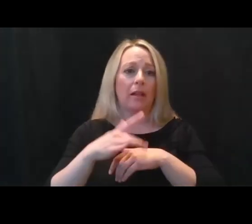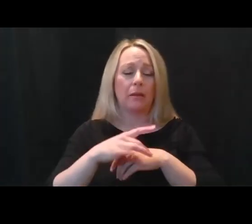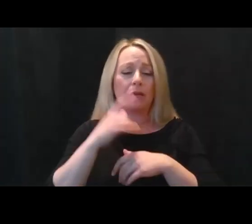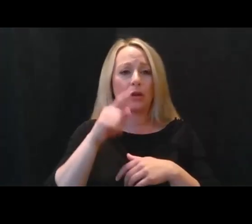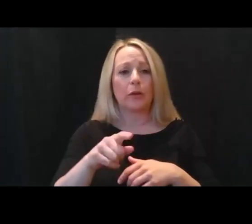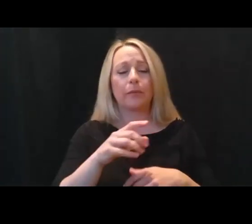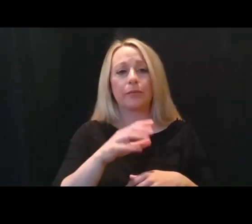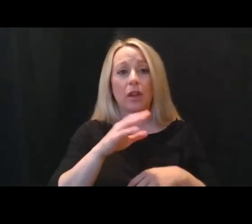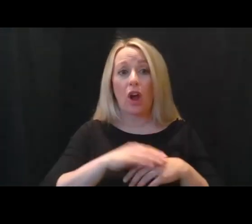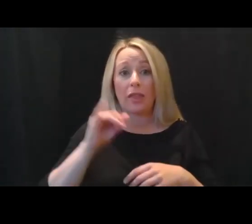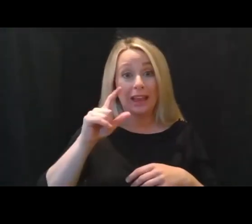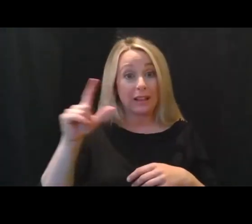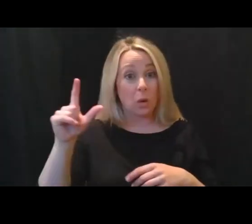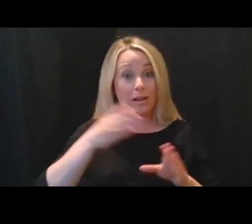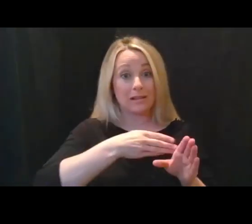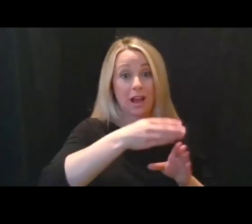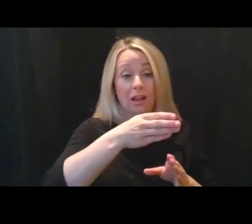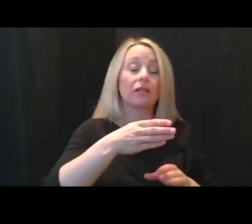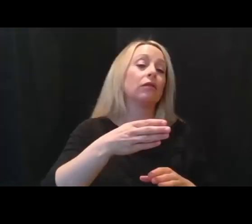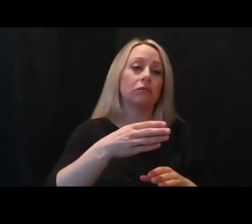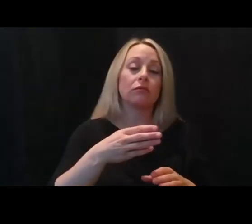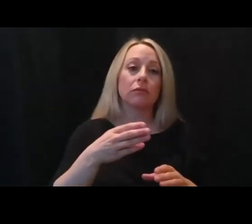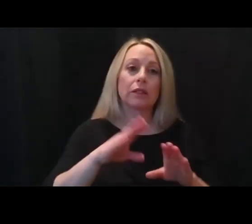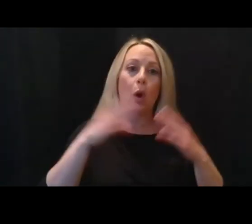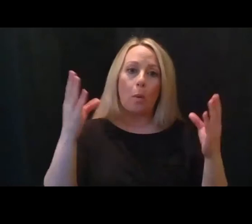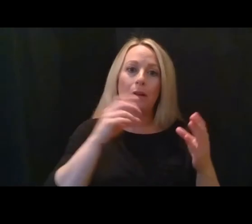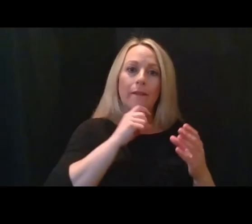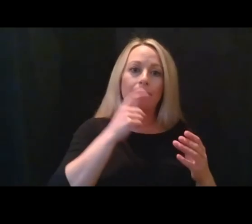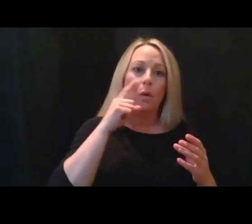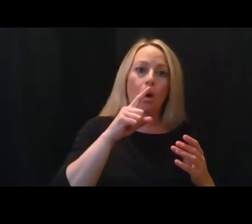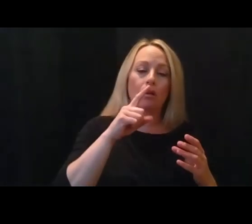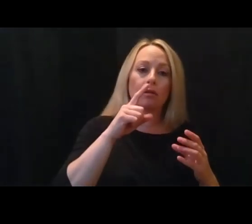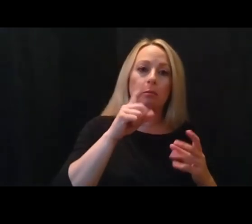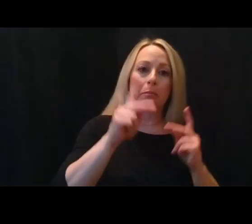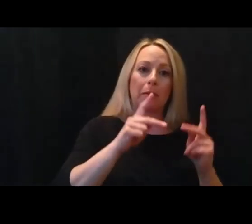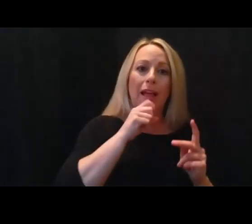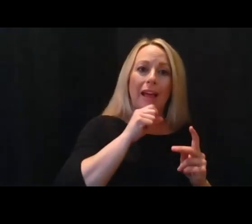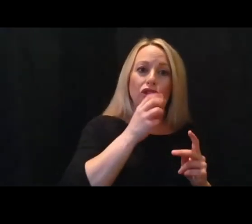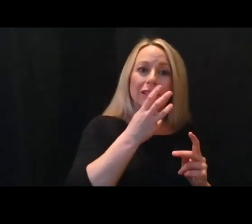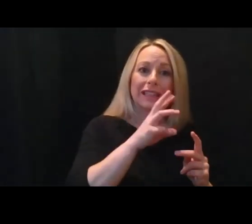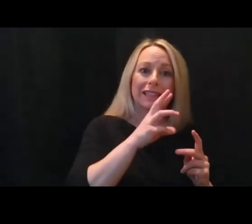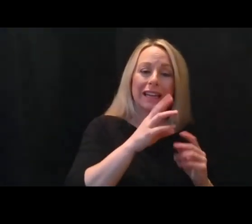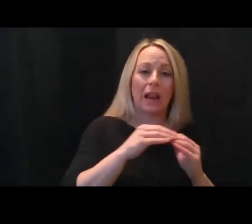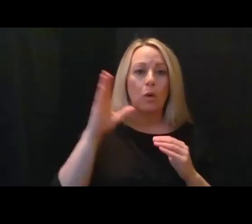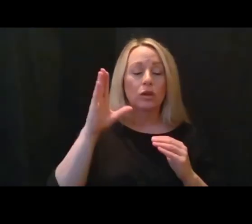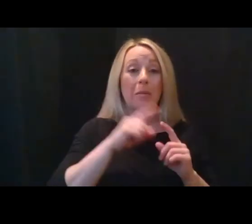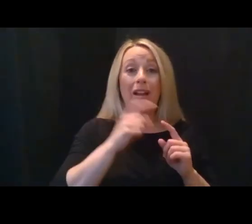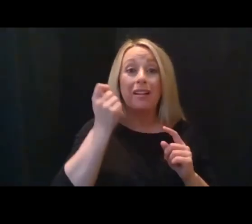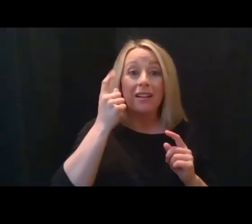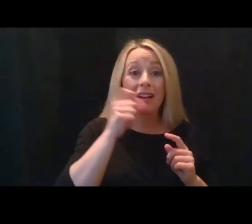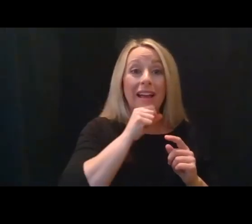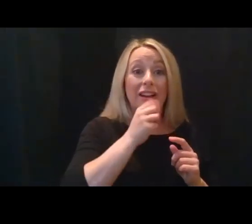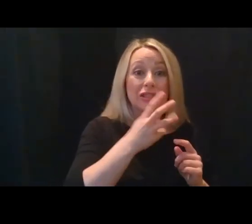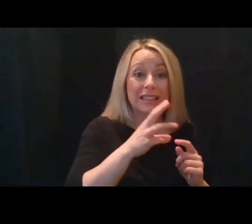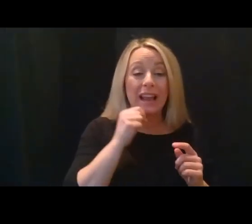Illinois side, it is also open for those age 16 and over now. But the 16 and 17-year-olds can only